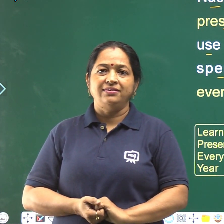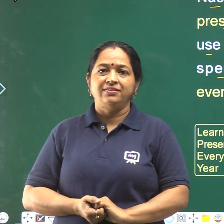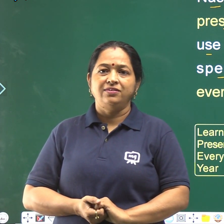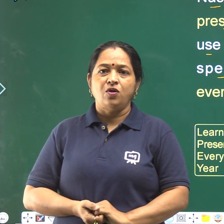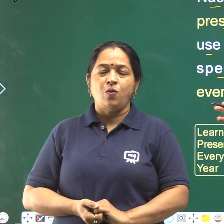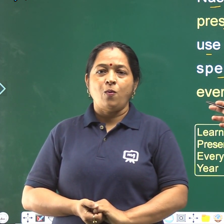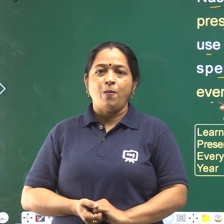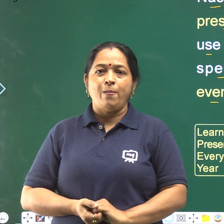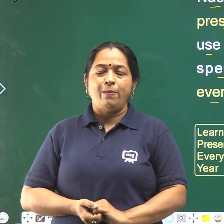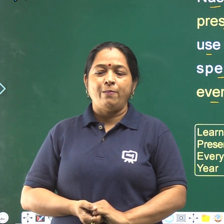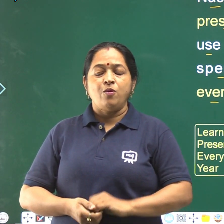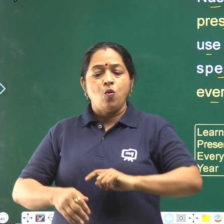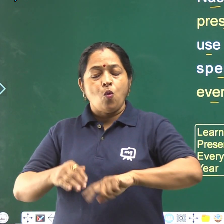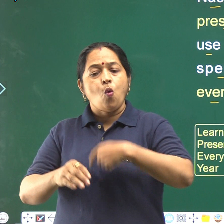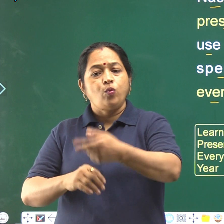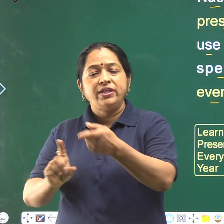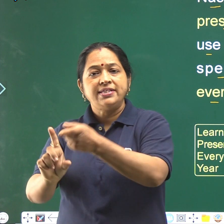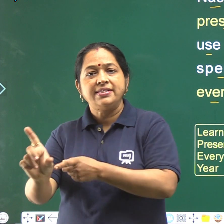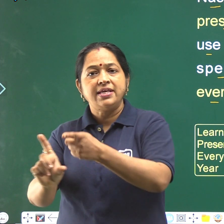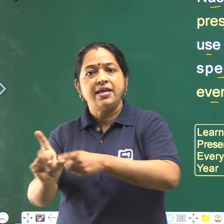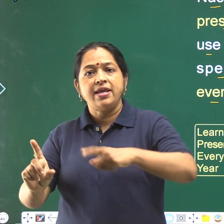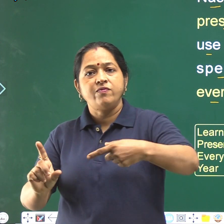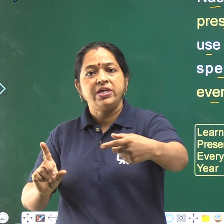on this every year.